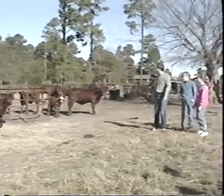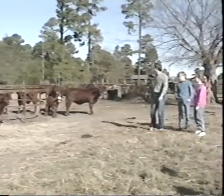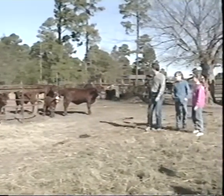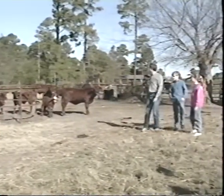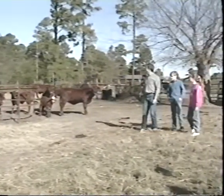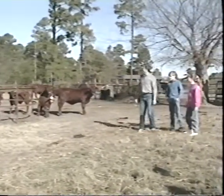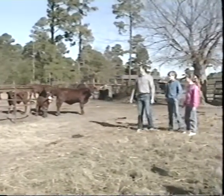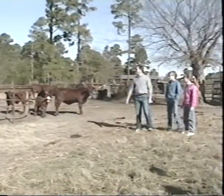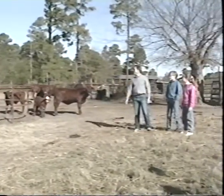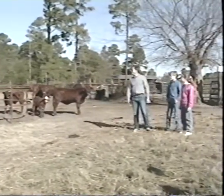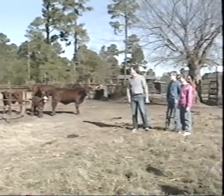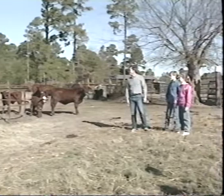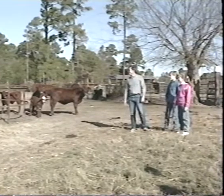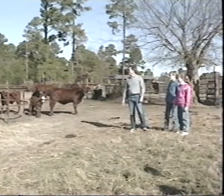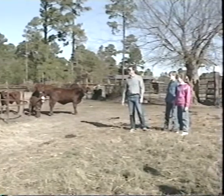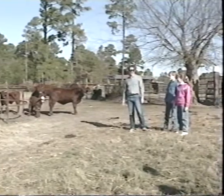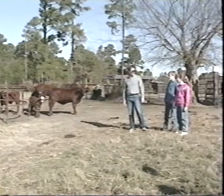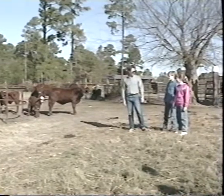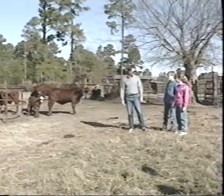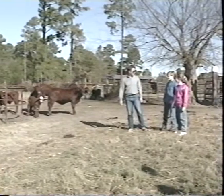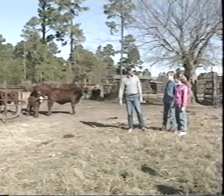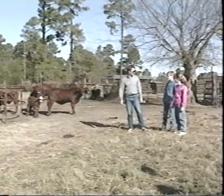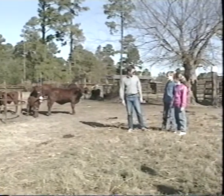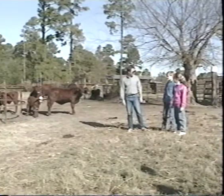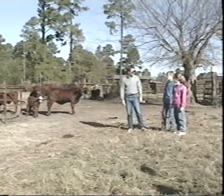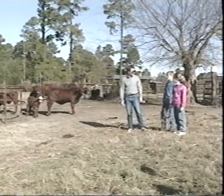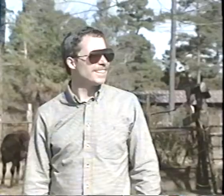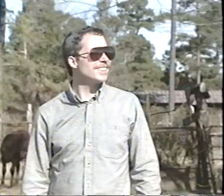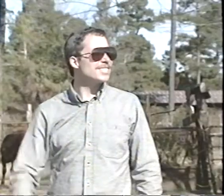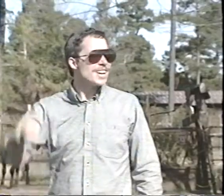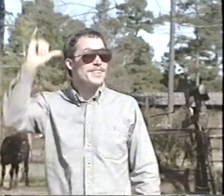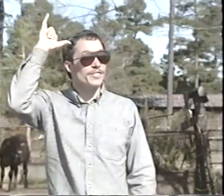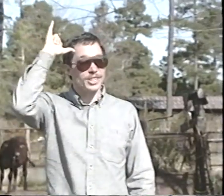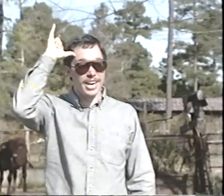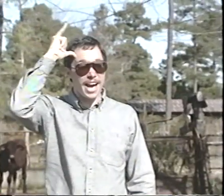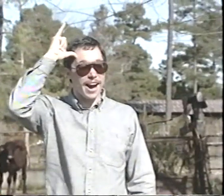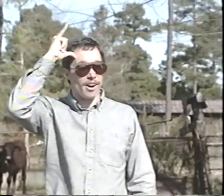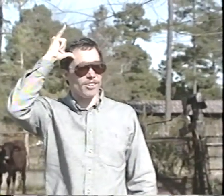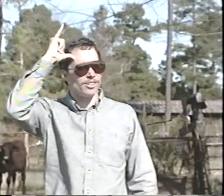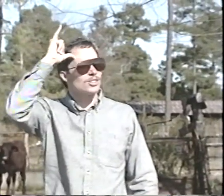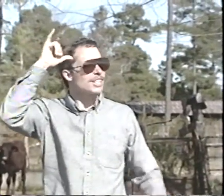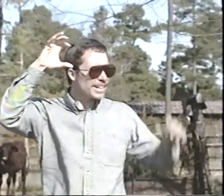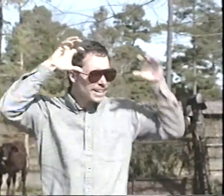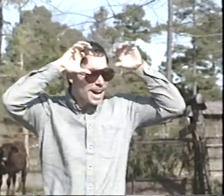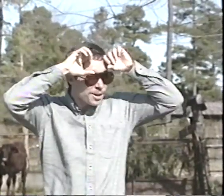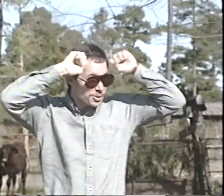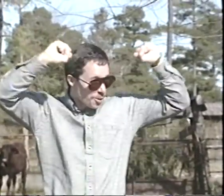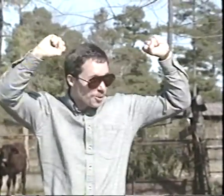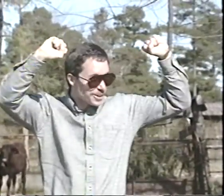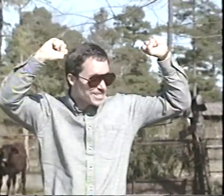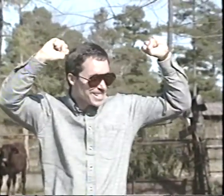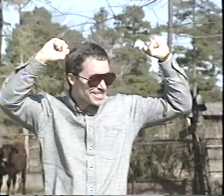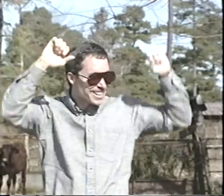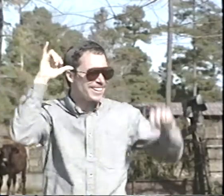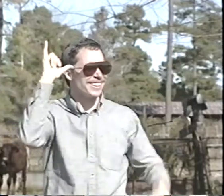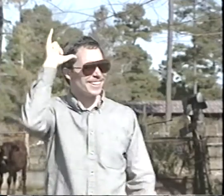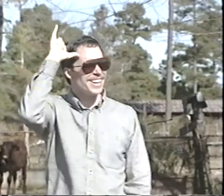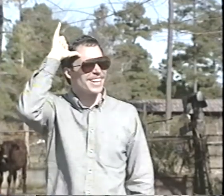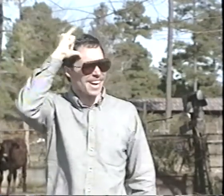Boy, there sure are a lot of cows out here. The sign for cow looks like a cow's horns, doesn't it?